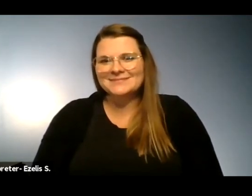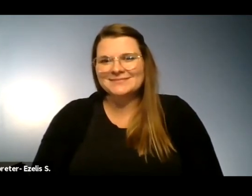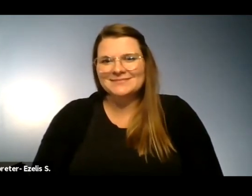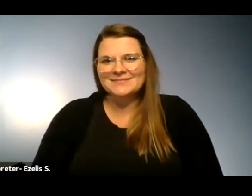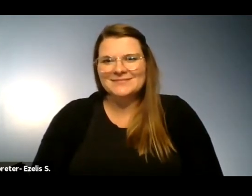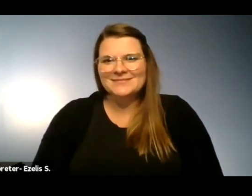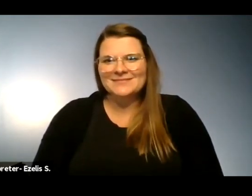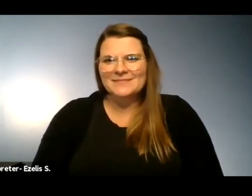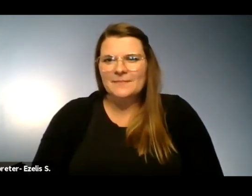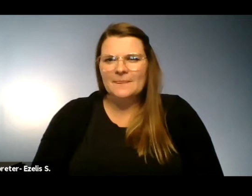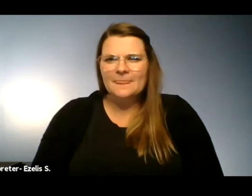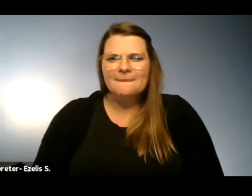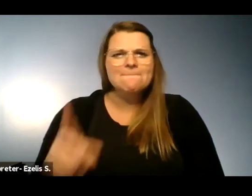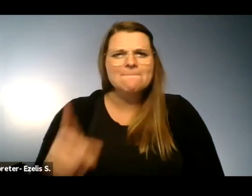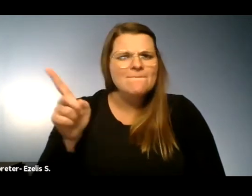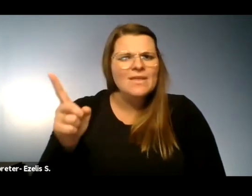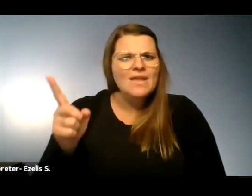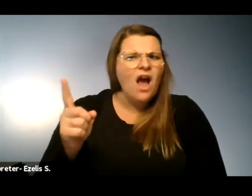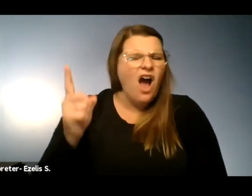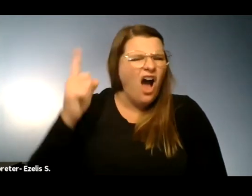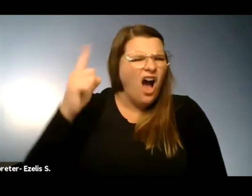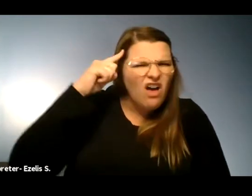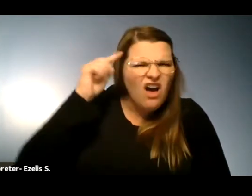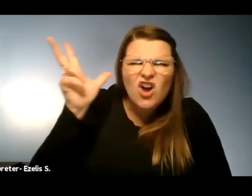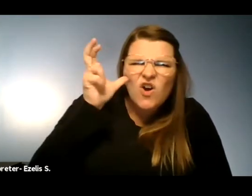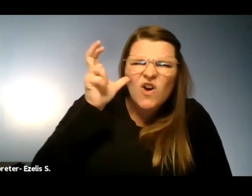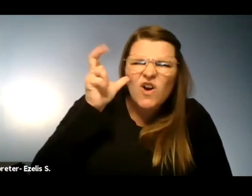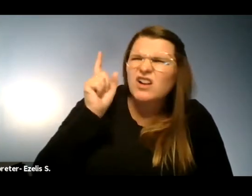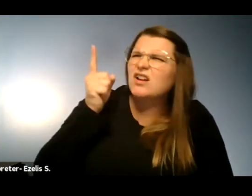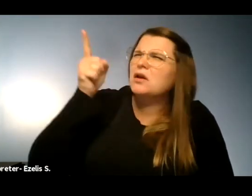Tyler thought he heard a sound far off in the distance.